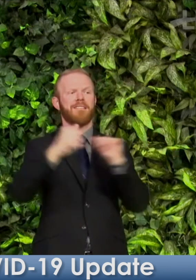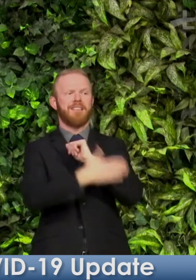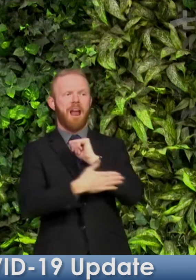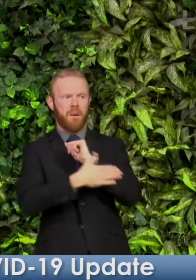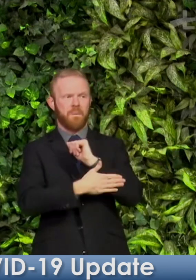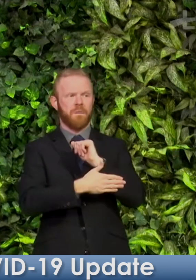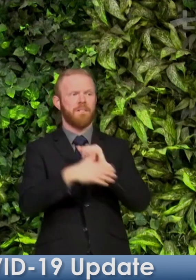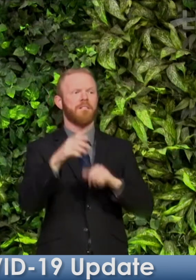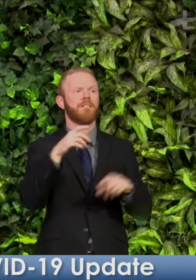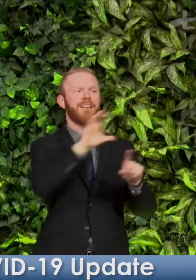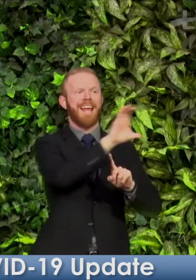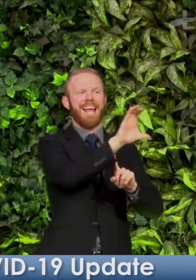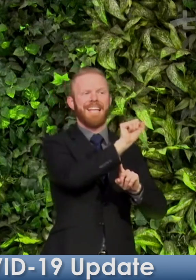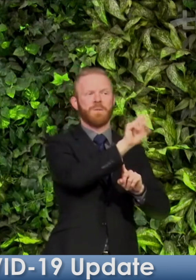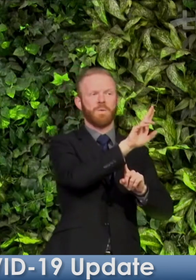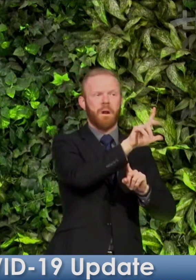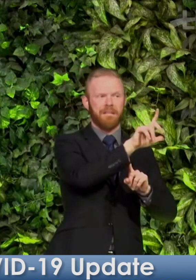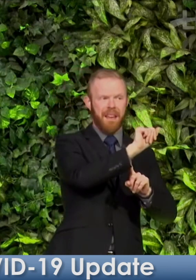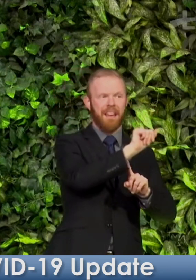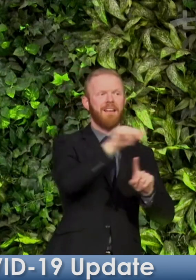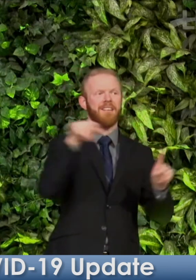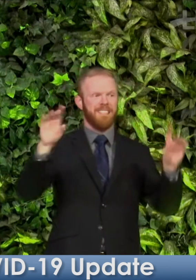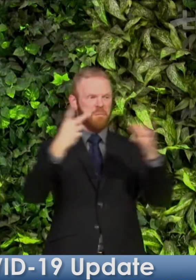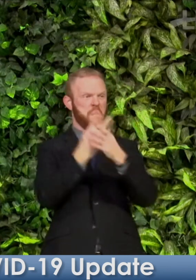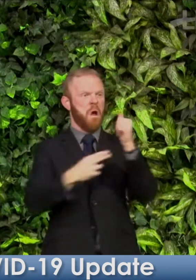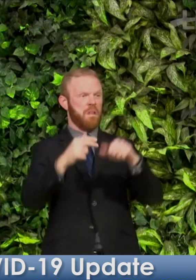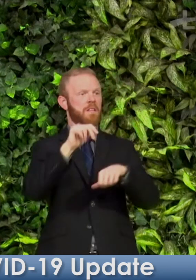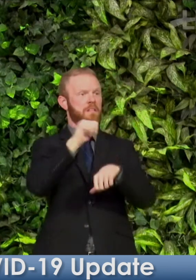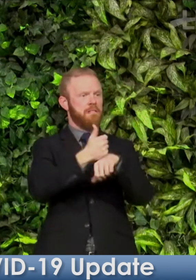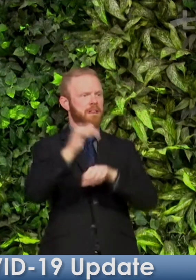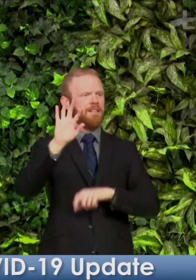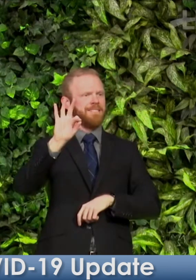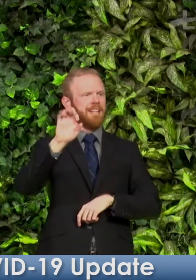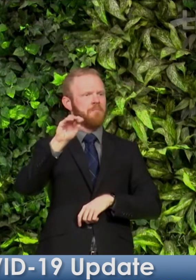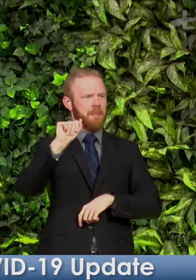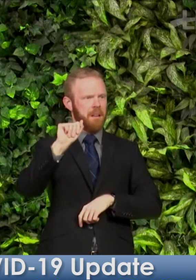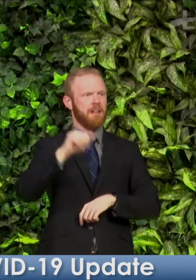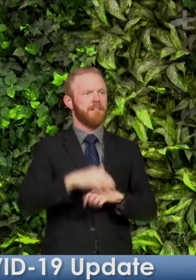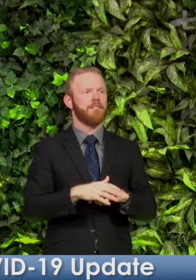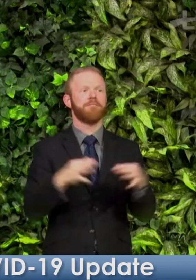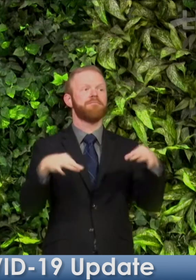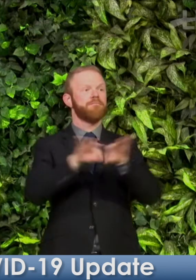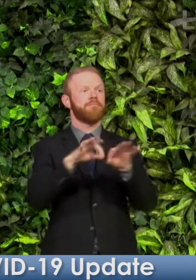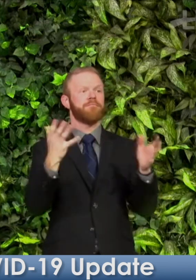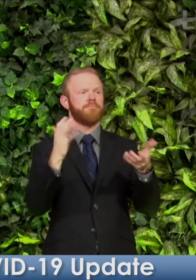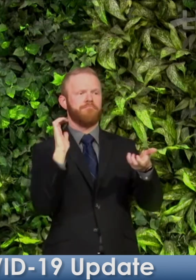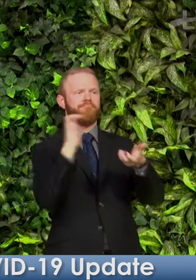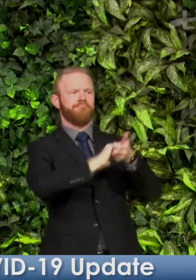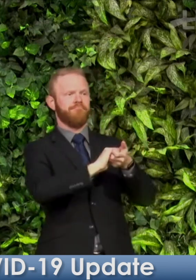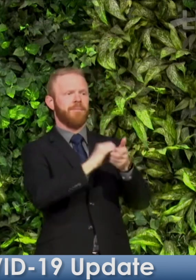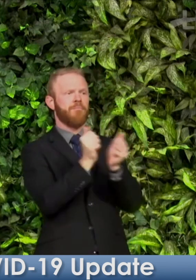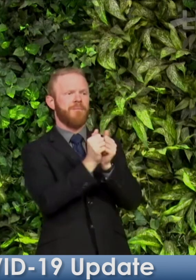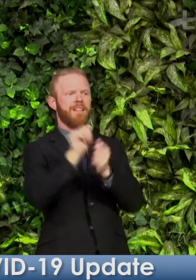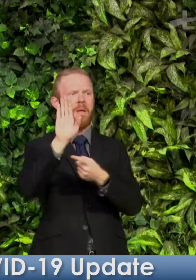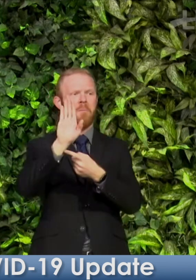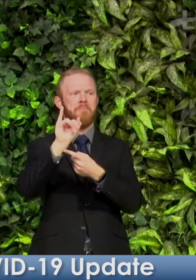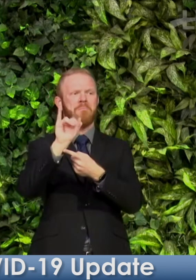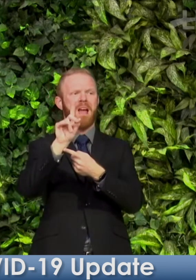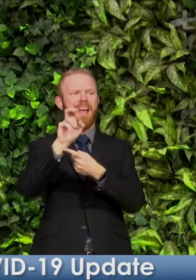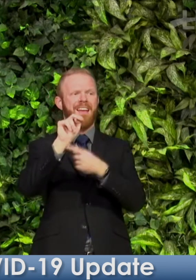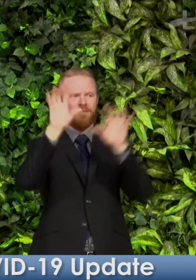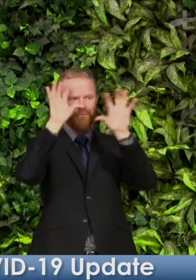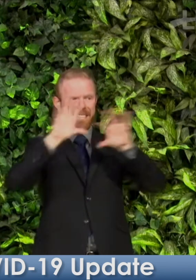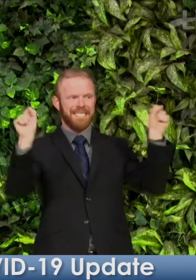is significant about those sites are the first partnerships with the Biden administration, doing 6,000 vaccines a day, but it's the